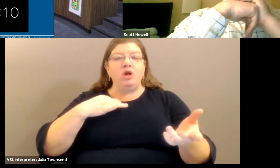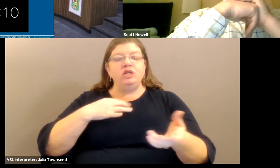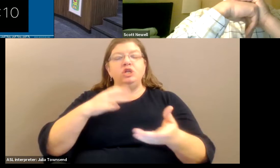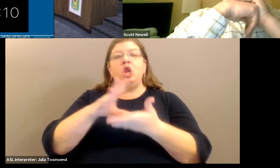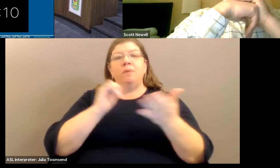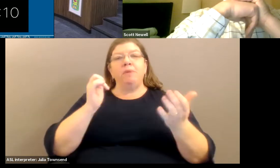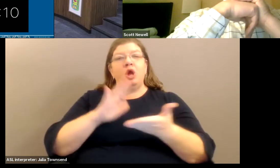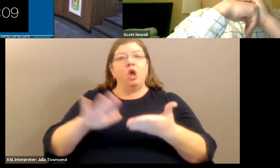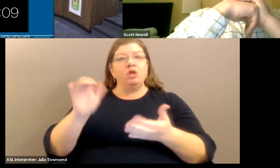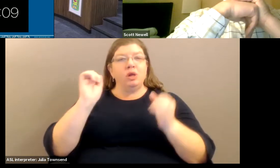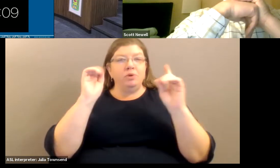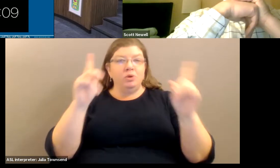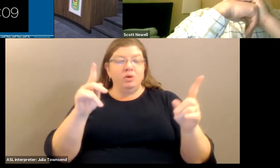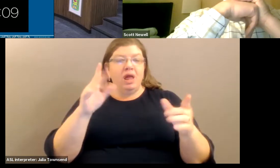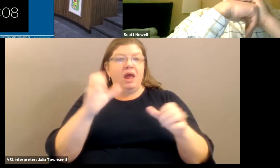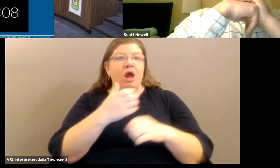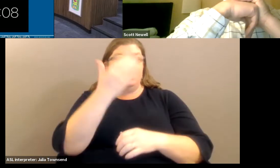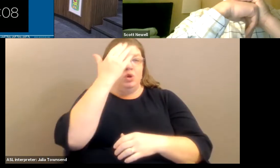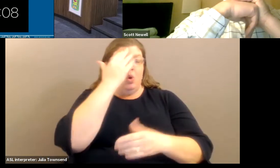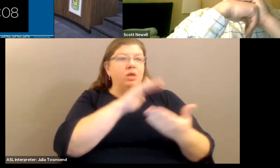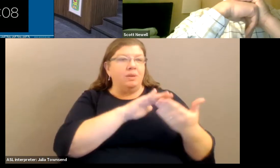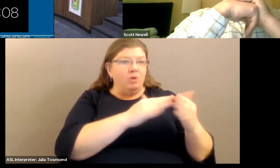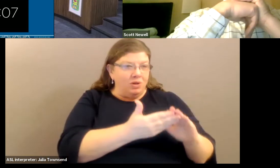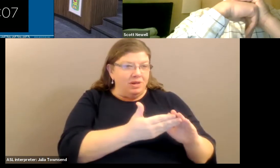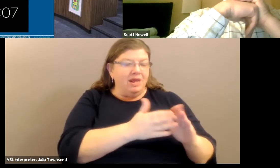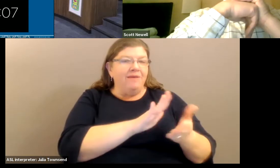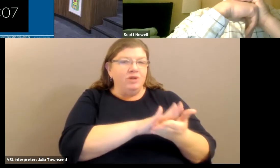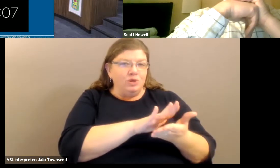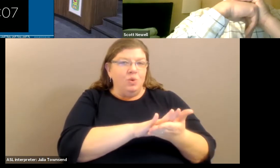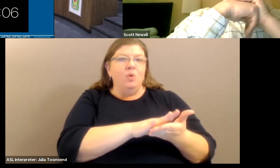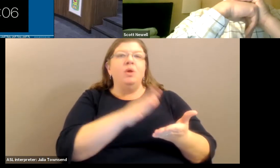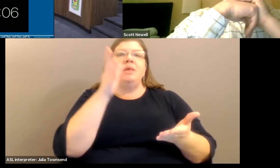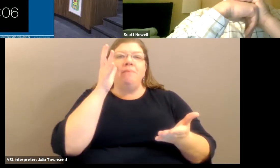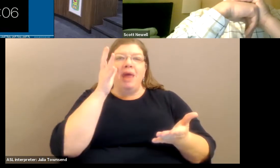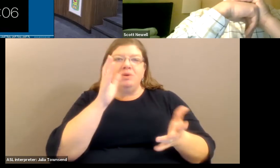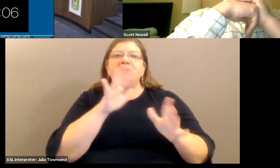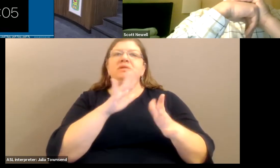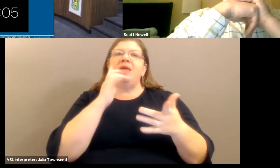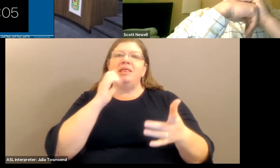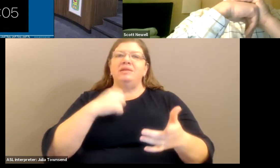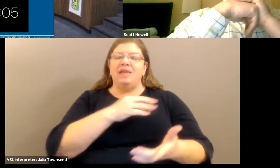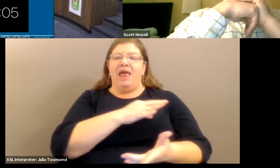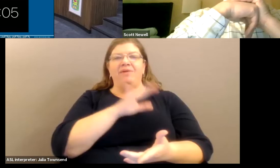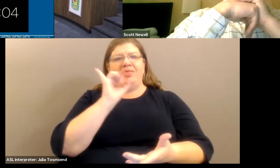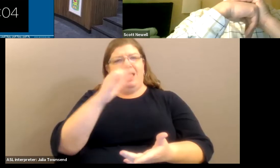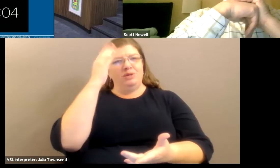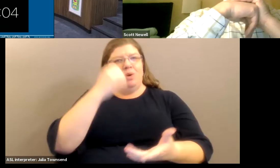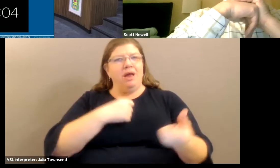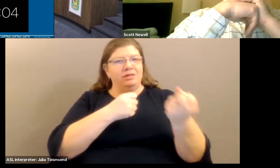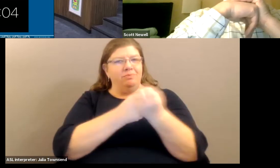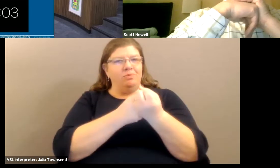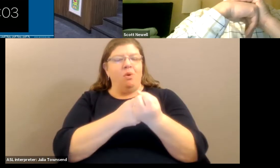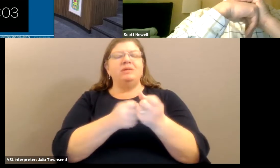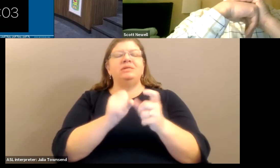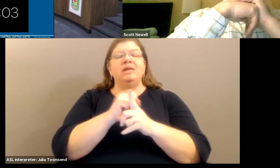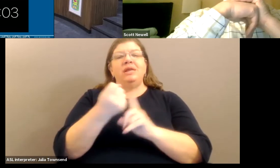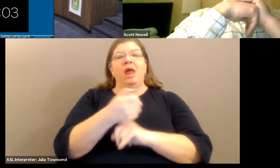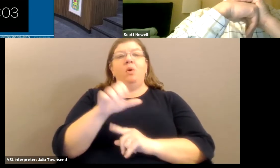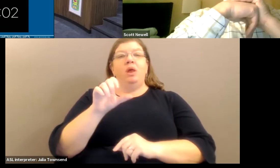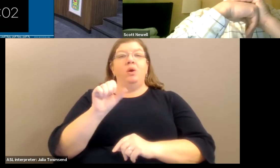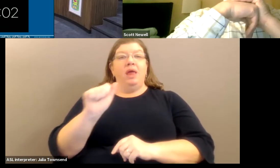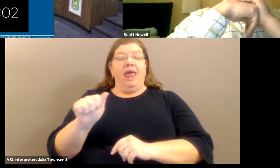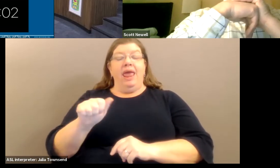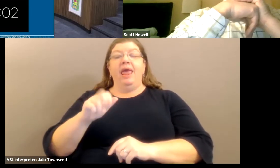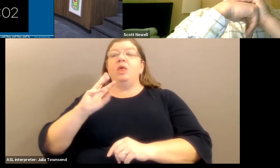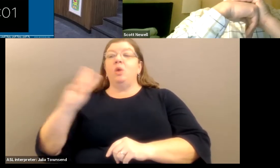know school communities, students, and parents. It's this experience that leads me to support Scenario A. It keeps the West Side and East Side together,